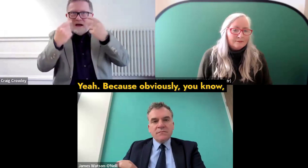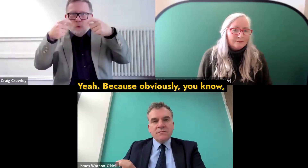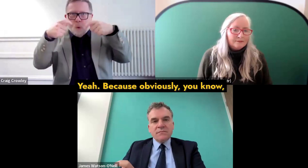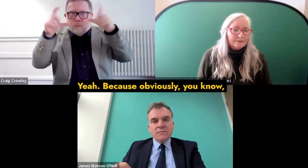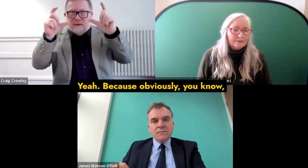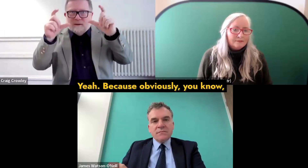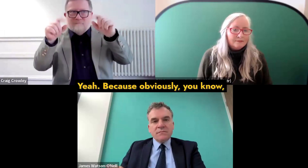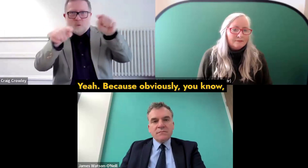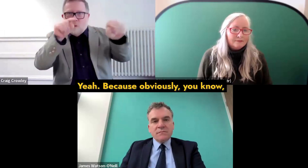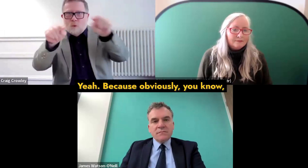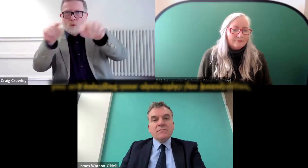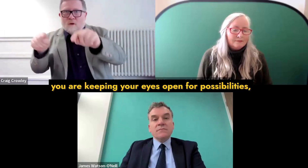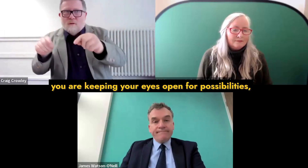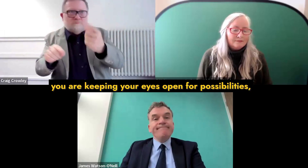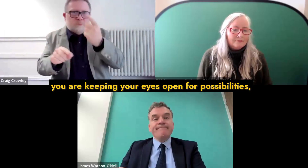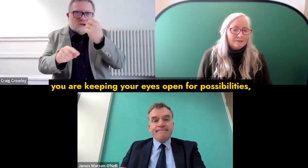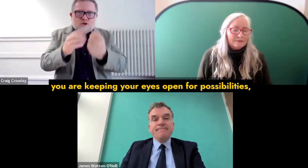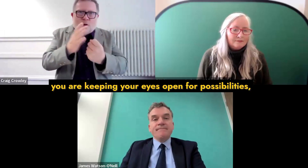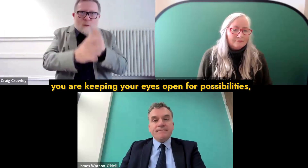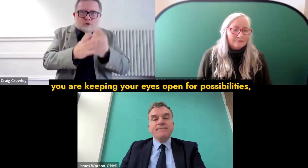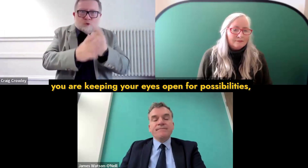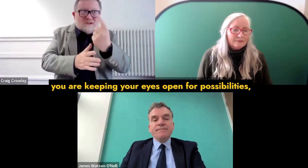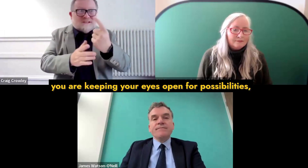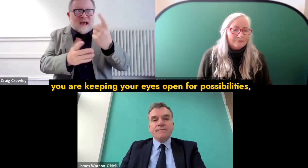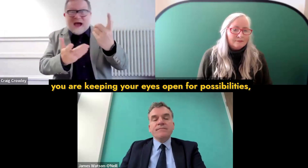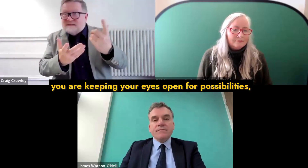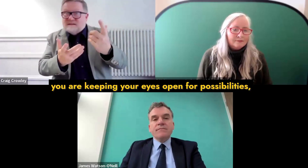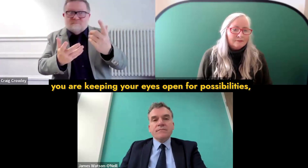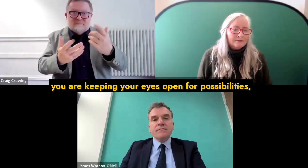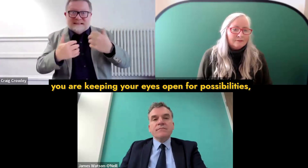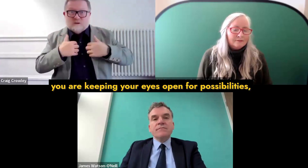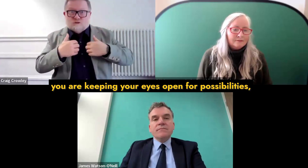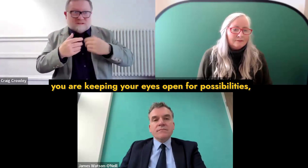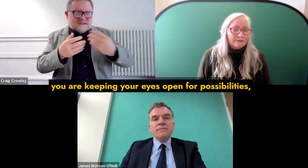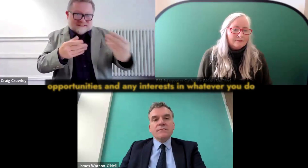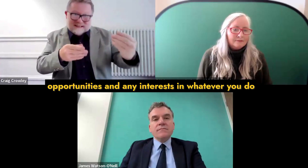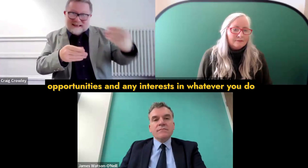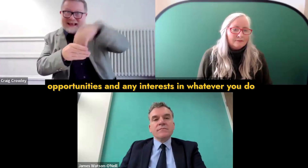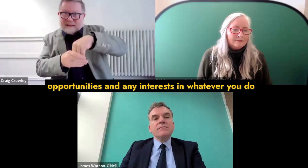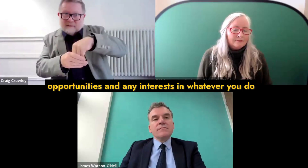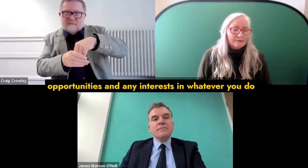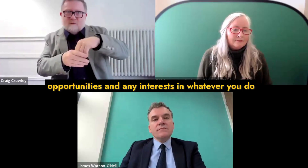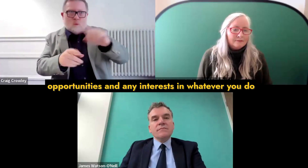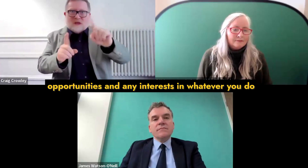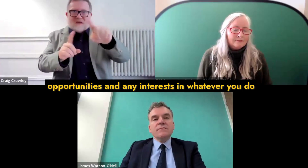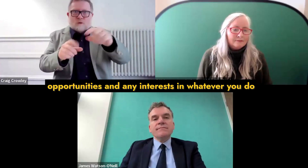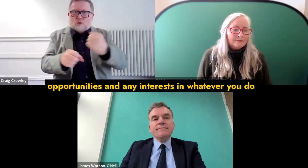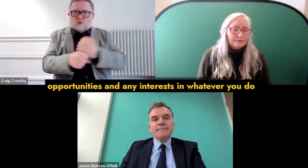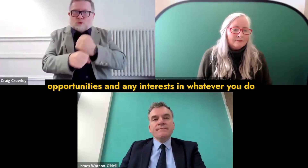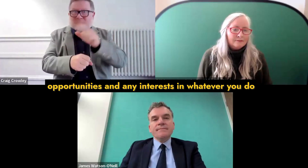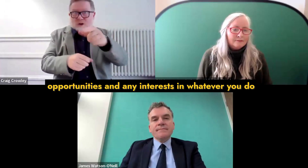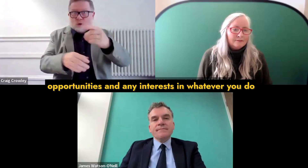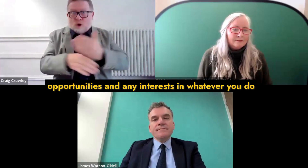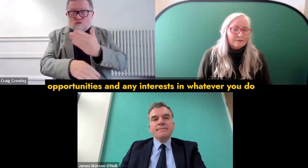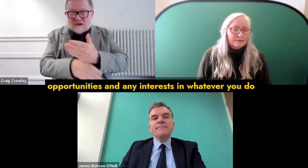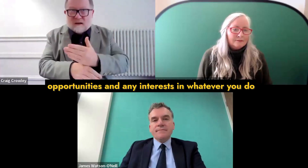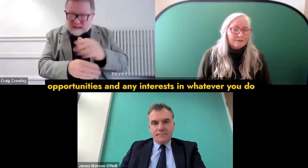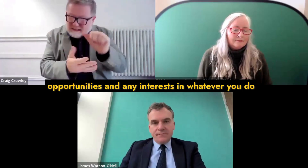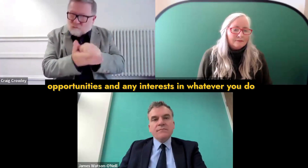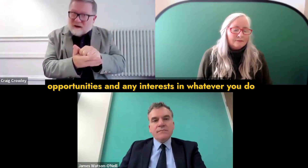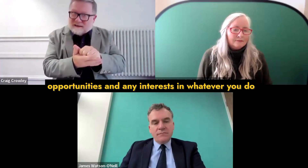Yeah, because obviously, you are keeping your eyes open for possibilities, opportunities, and any